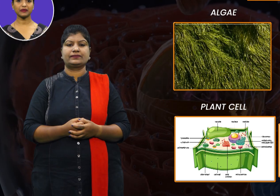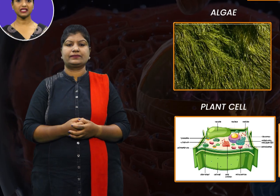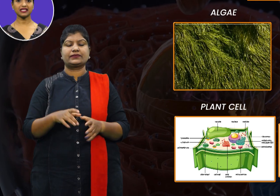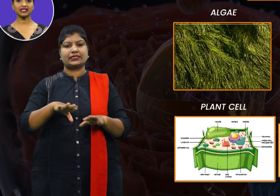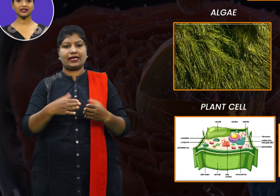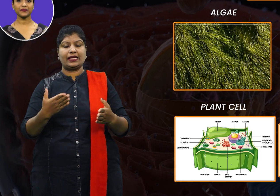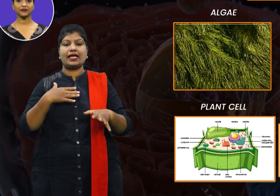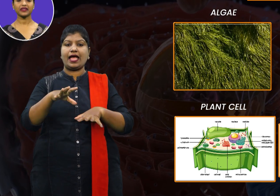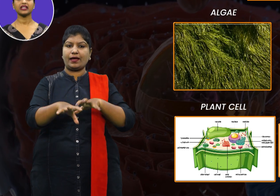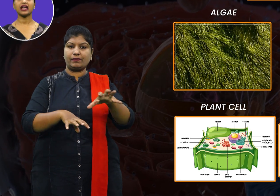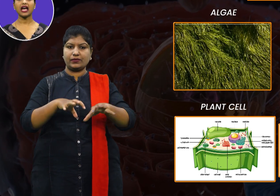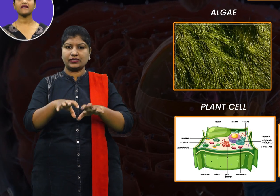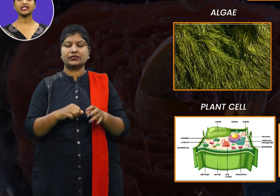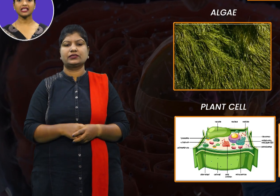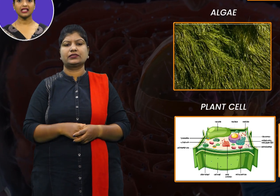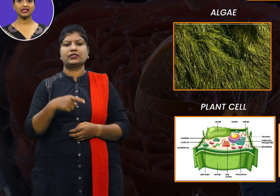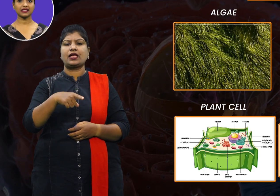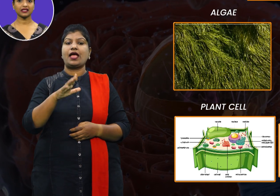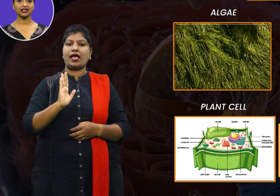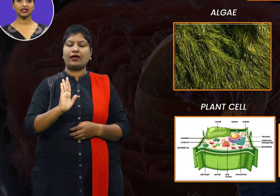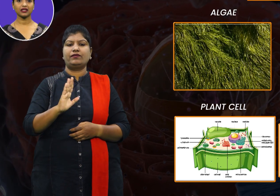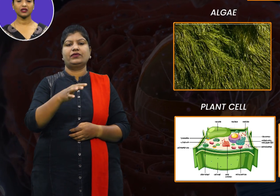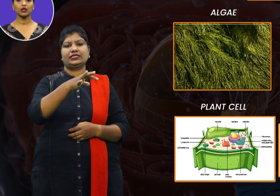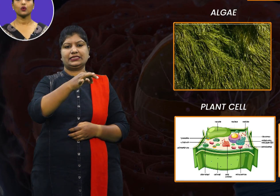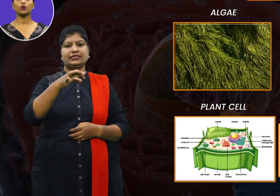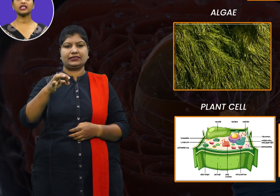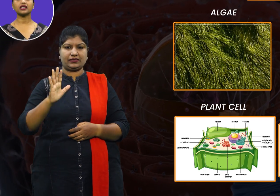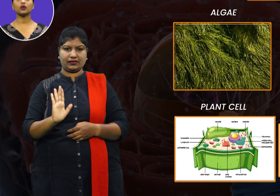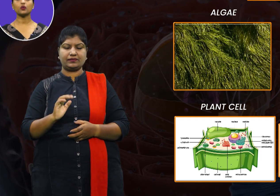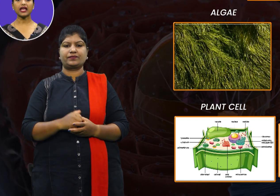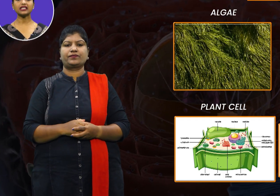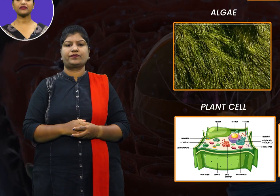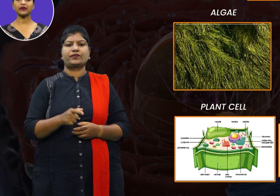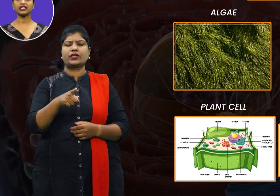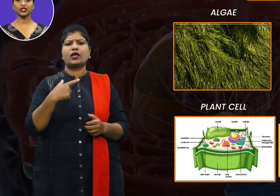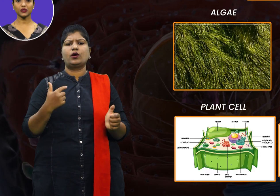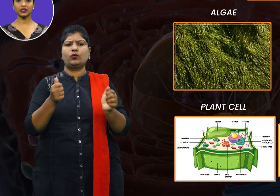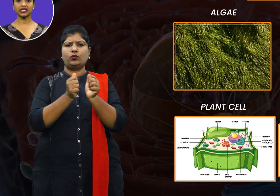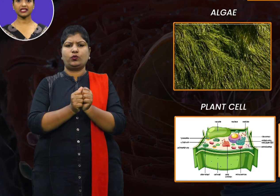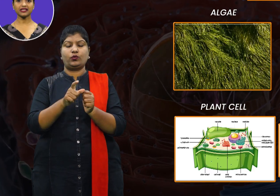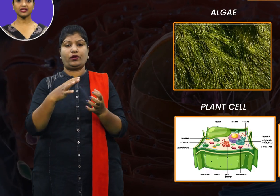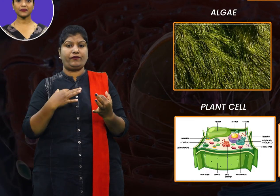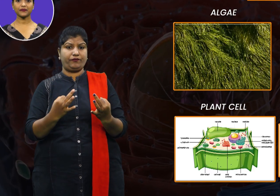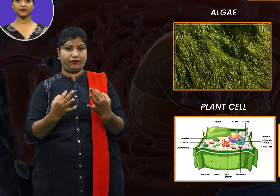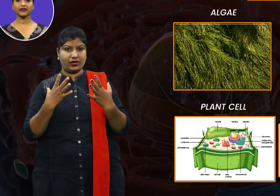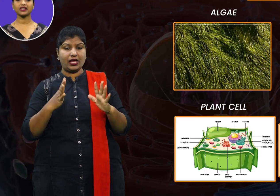and animals have cells with a well-defined